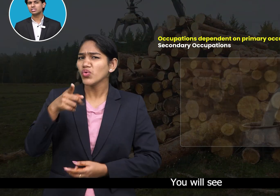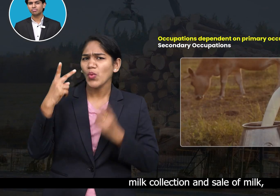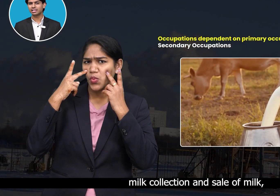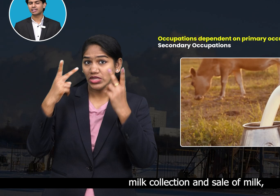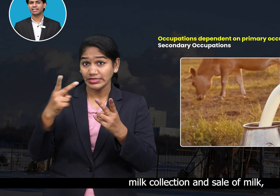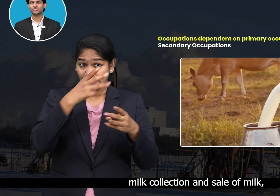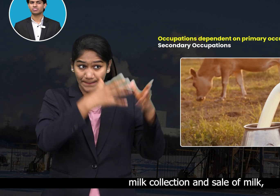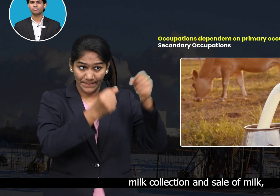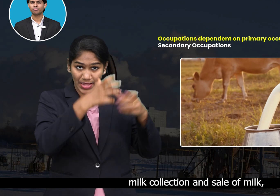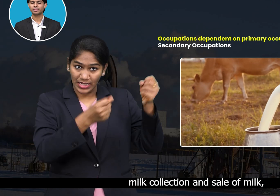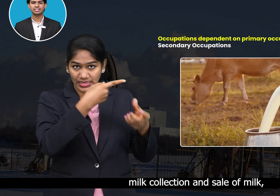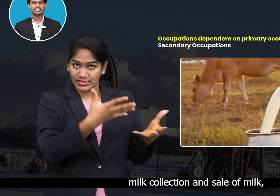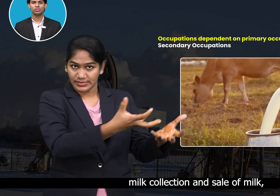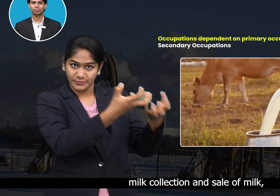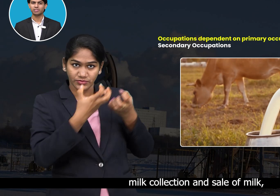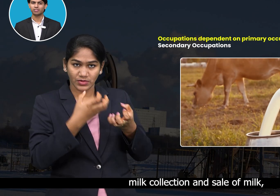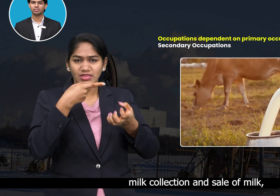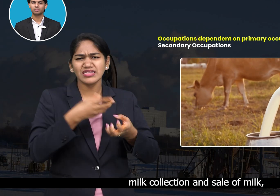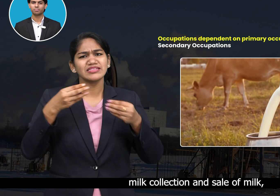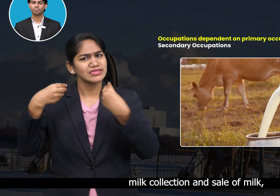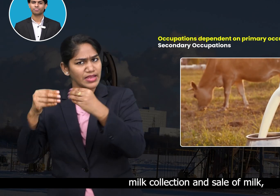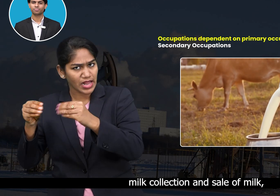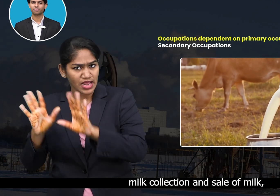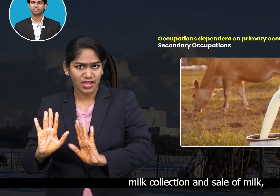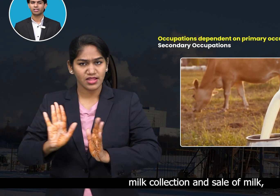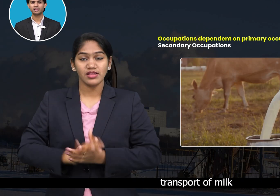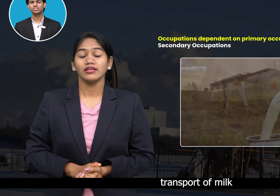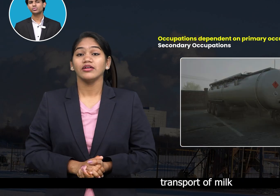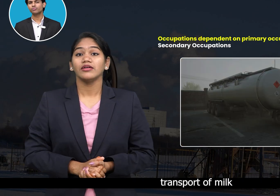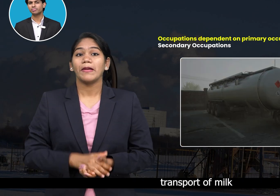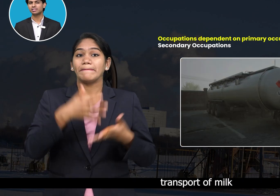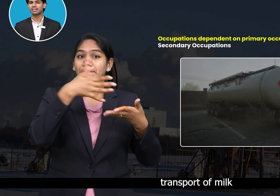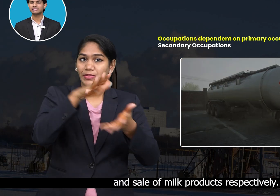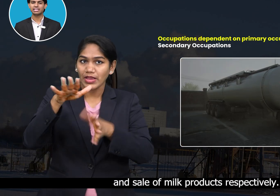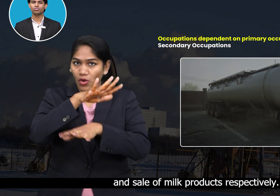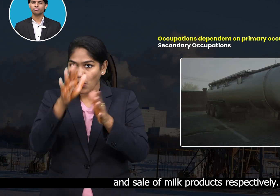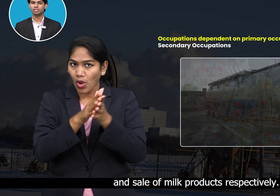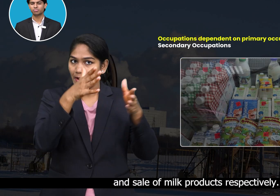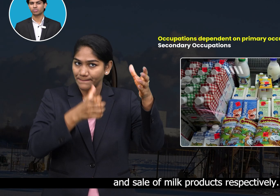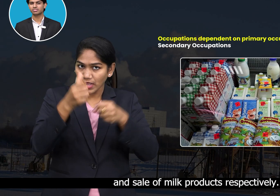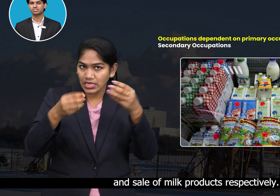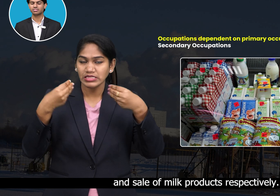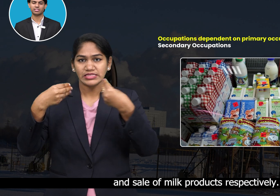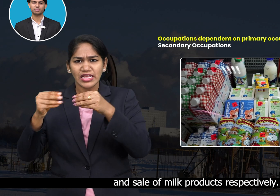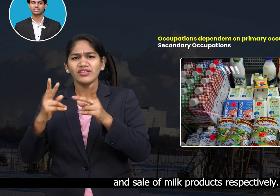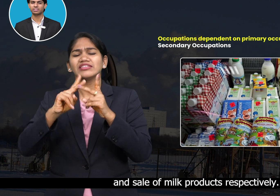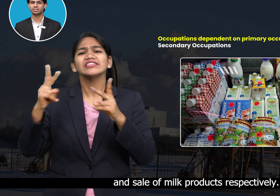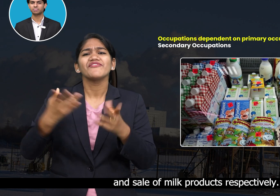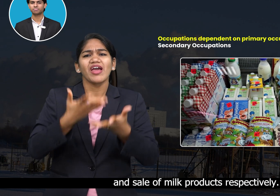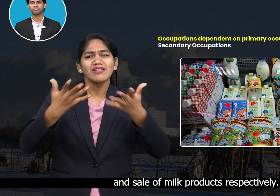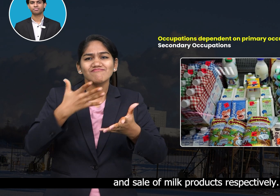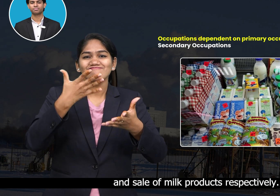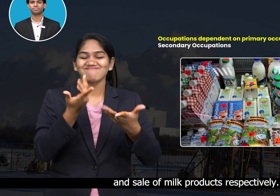You will see milk collection and sale of milk, transport of milk and sale of milk products